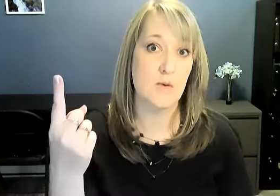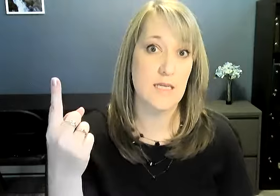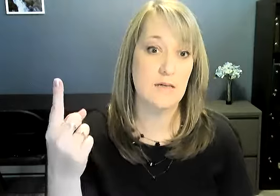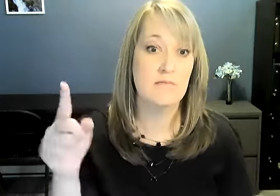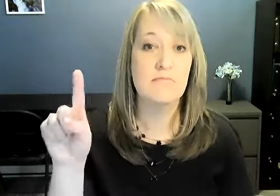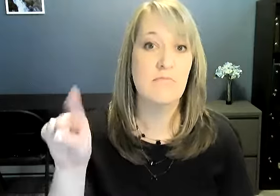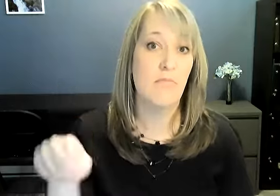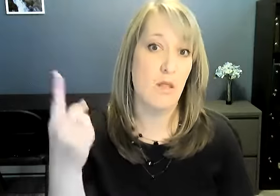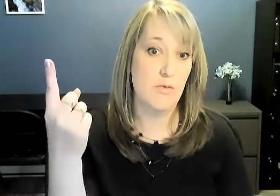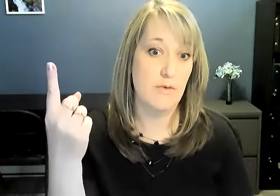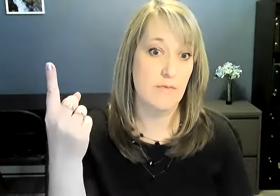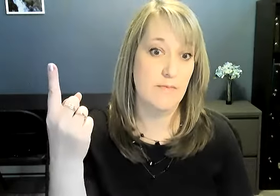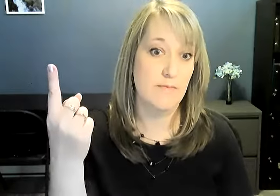only, alone.